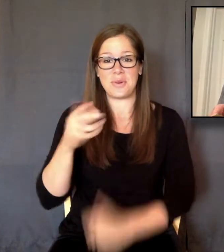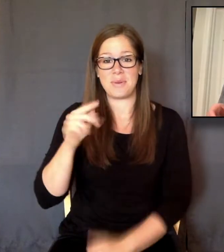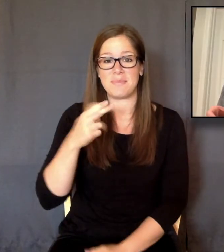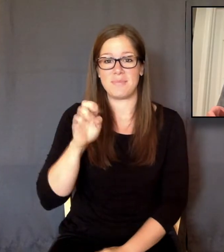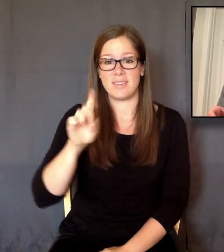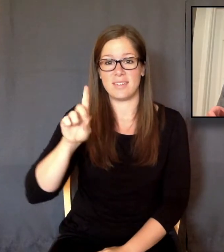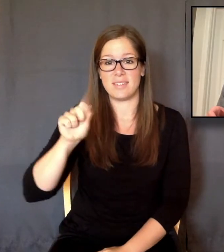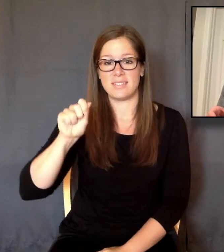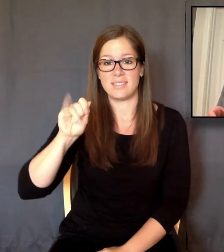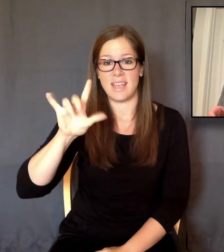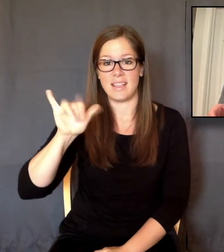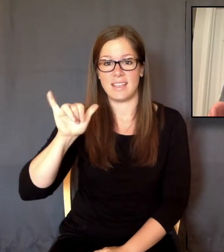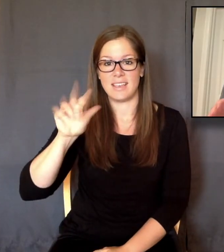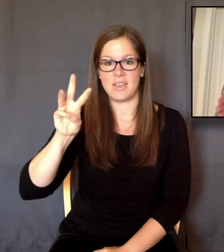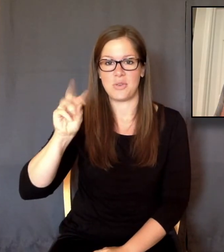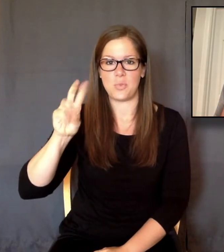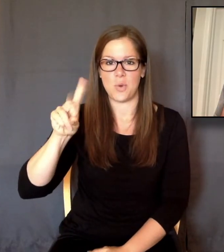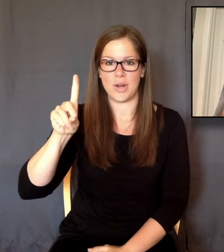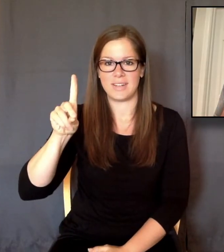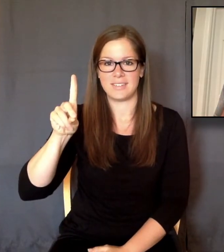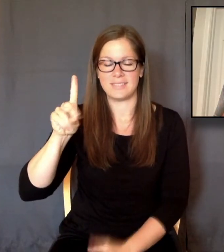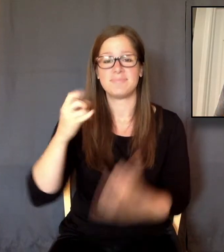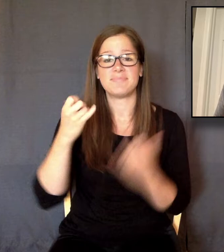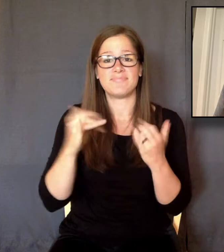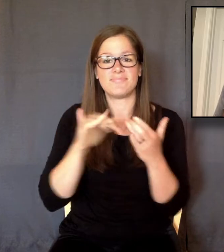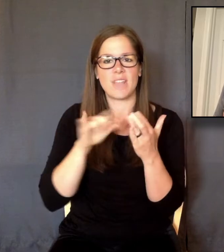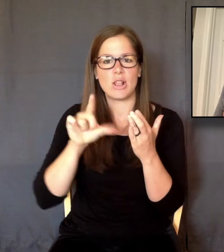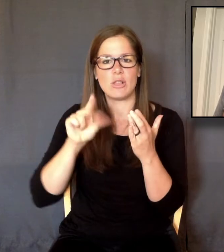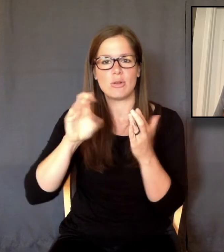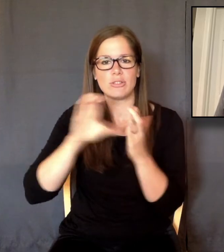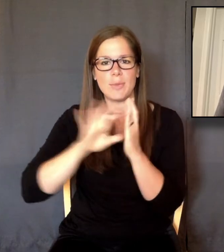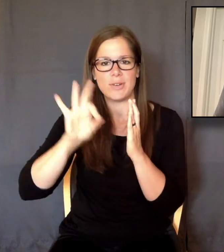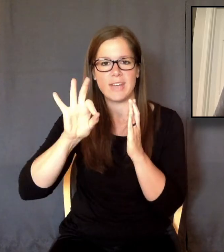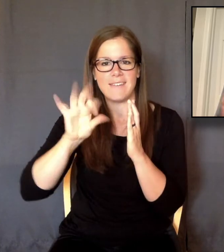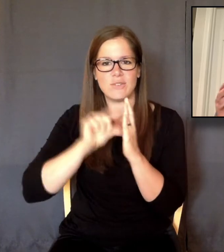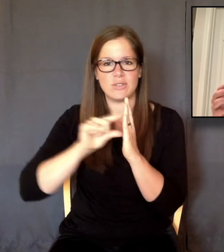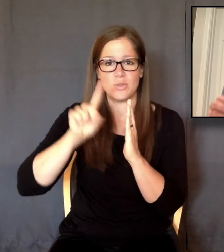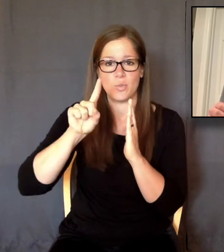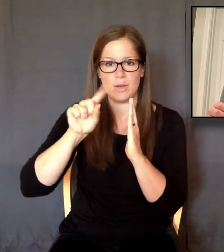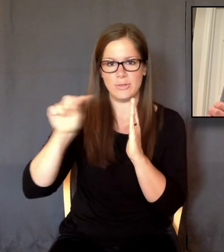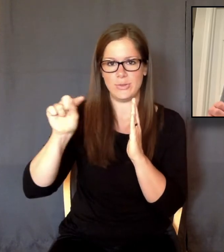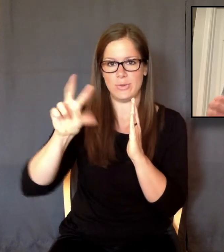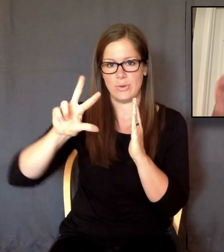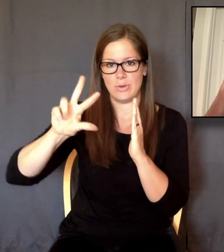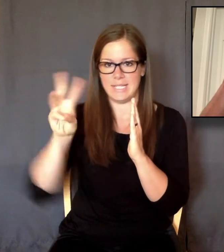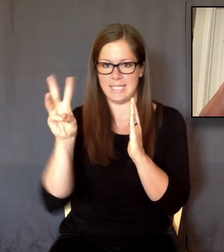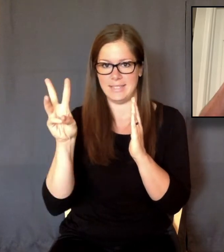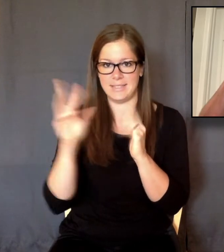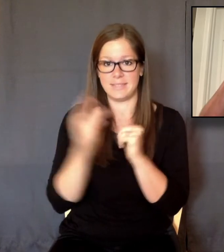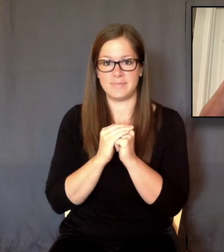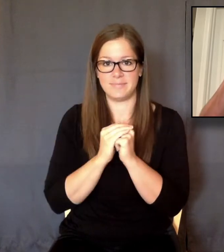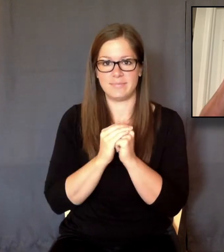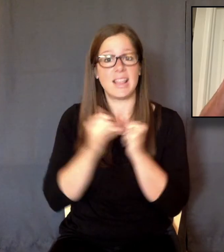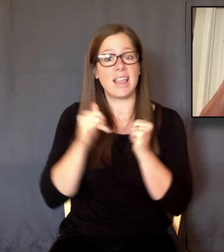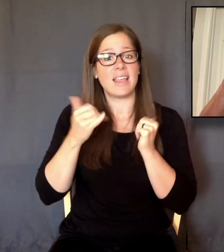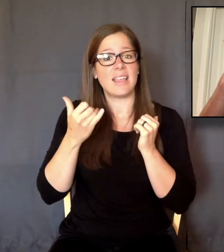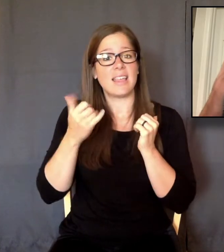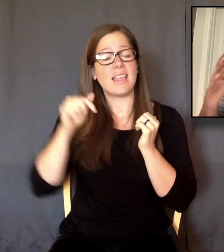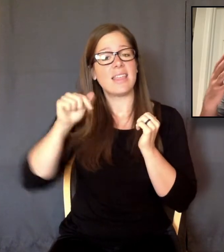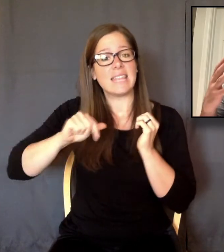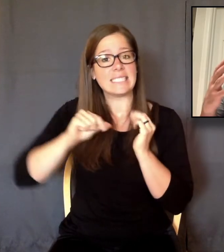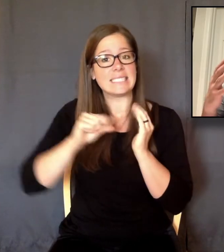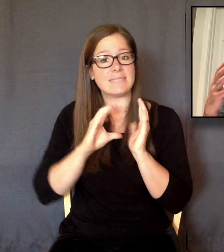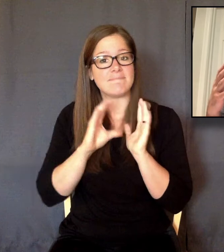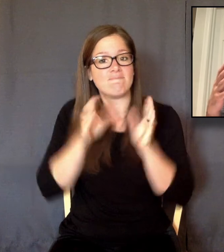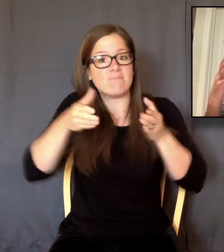Good morning. Welcome to another installment of the Daily Word. Today, Luke chapter 9, verses 1 through 36. You are, in this particular